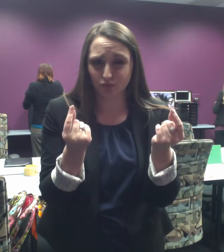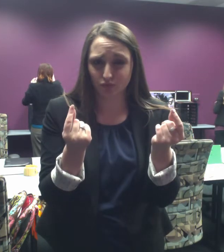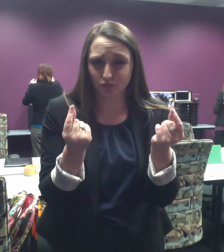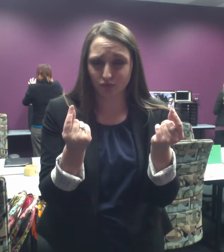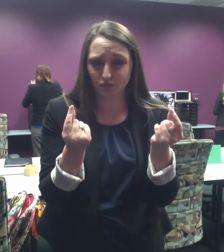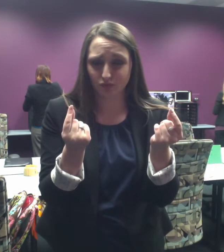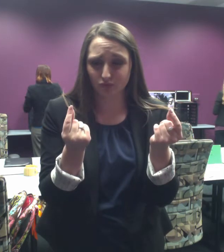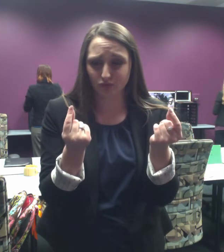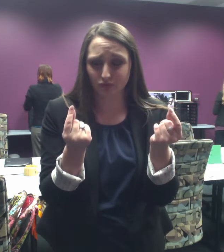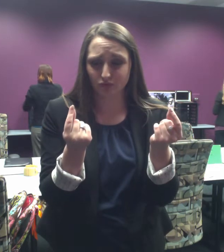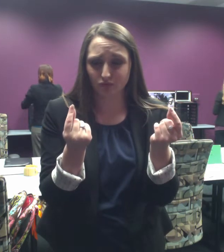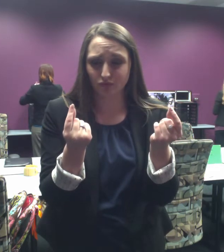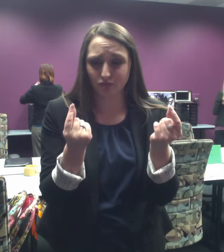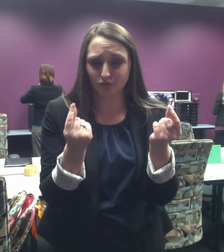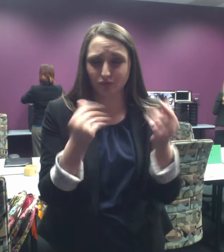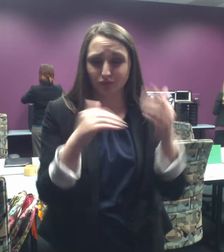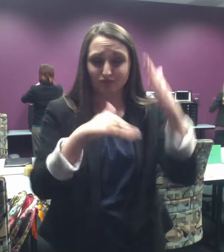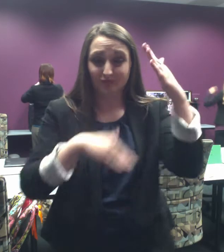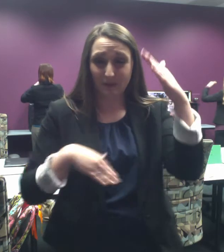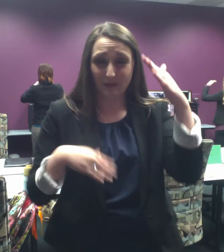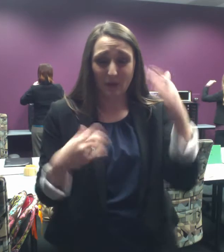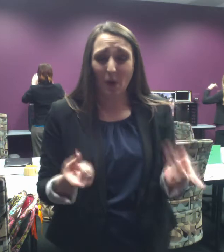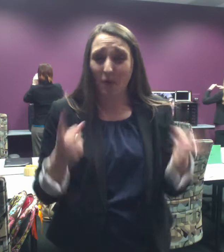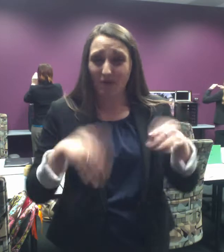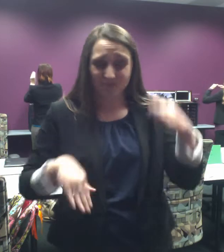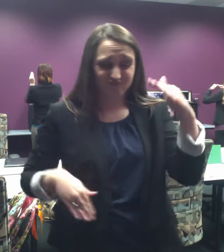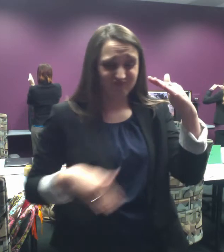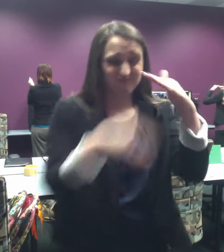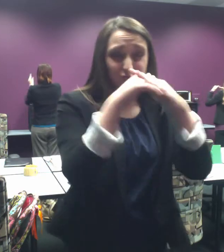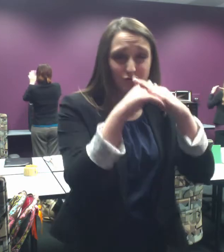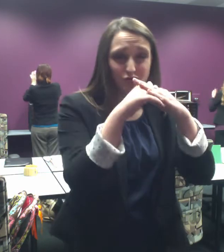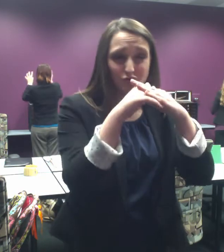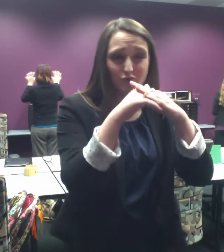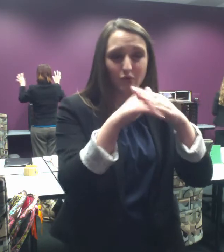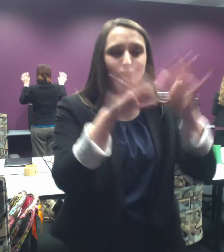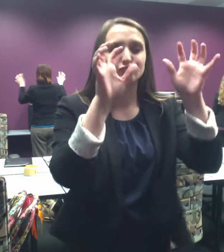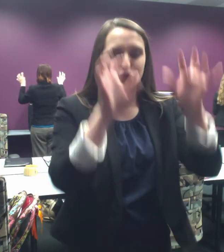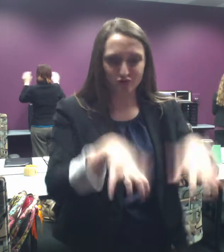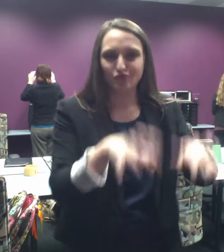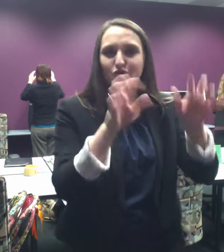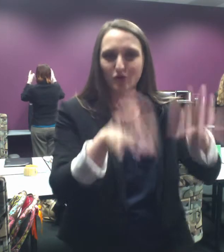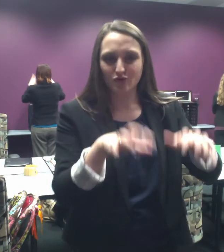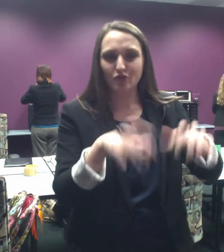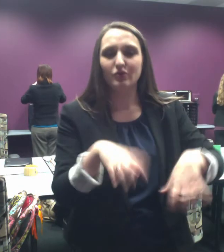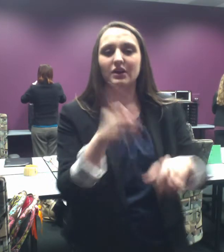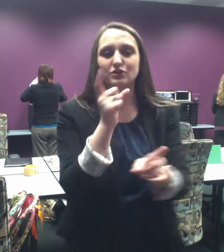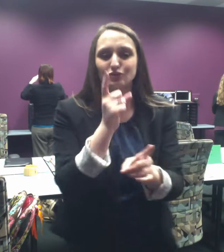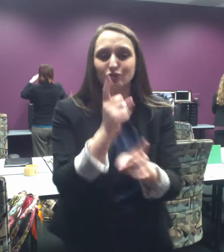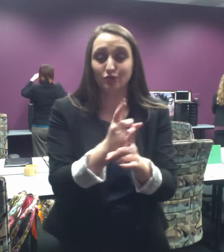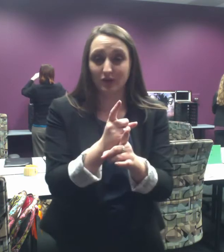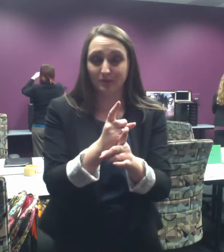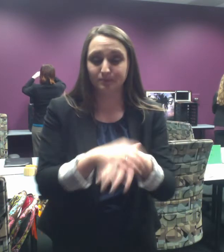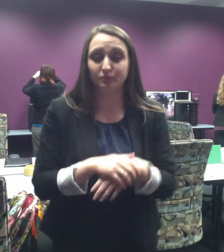Yep, it rains. Or you get a rapid temperature change, and suddenly